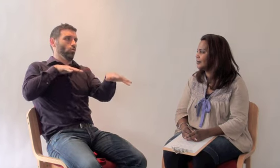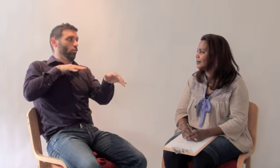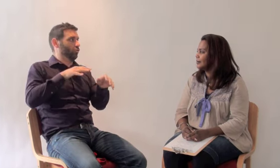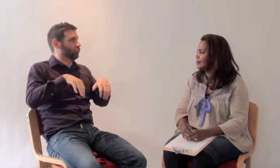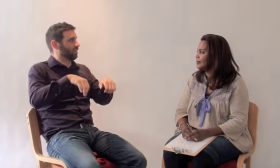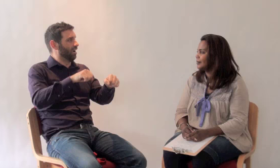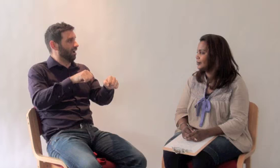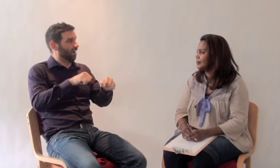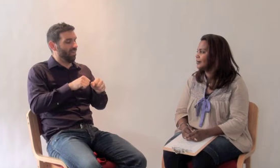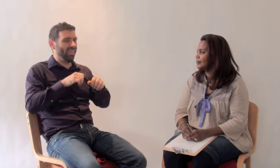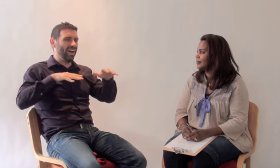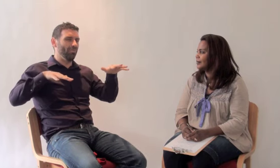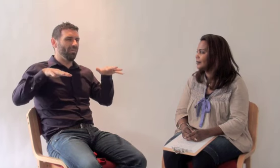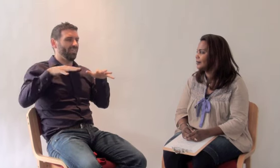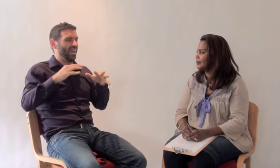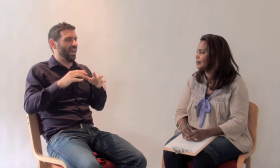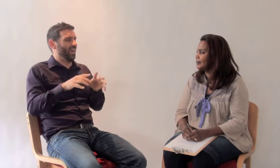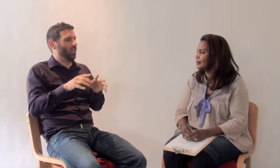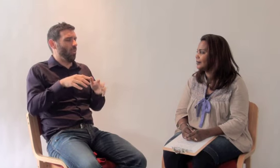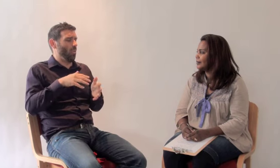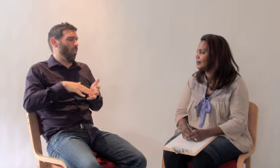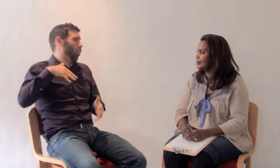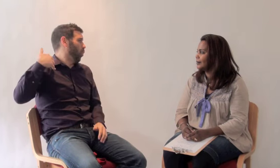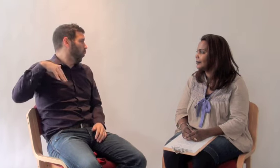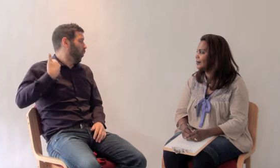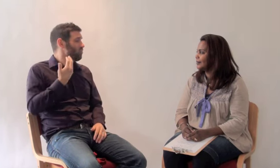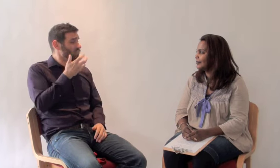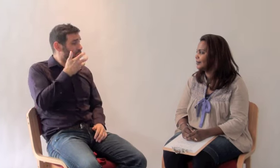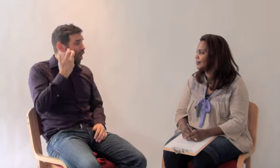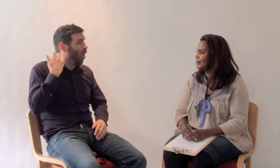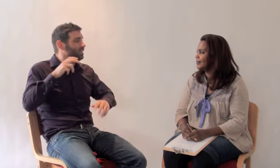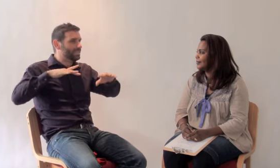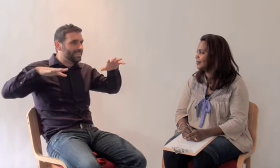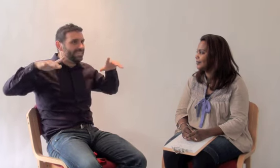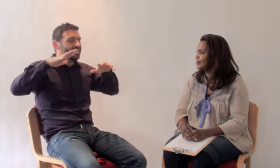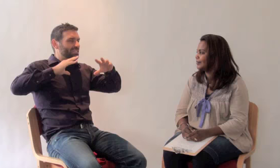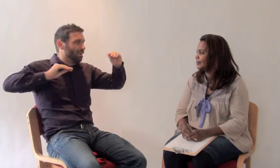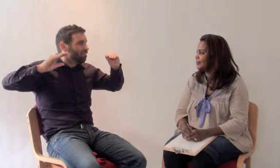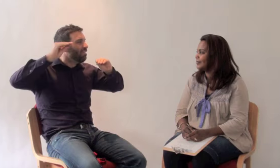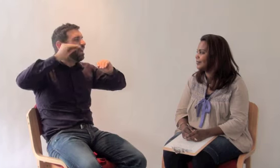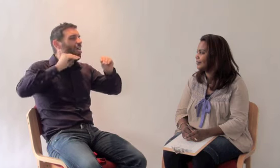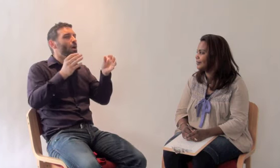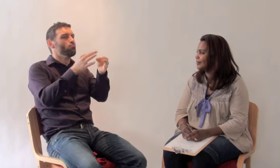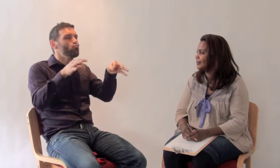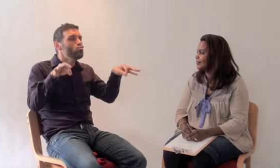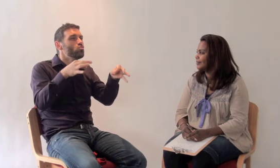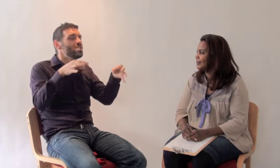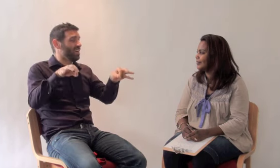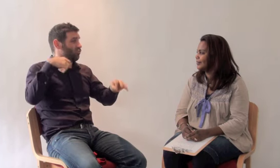with all the other people there, to get ready for the start of the race. The atmosphere was incredible. It was absolutely buzzing with